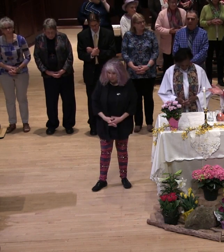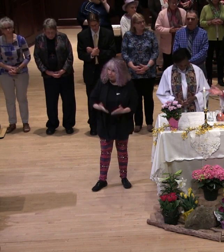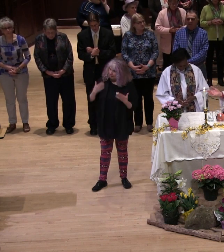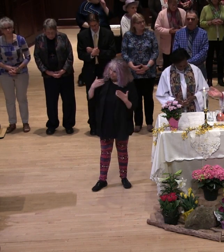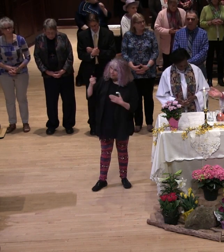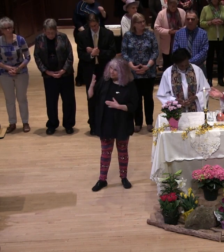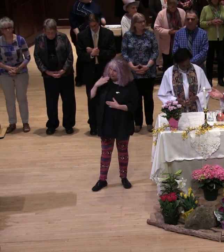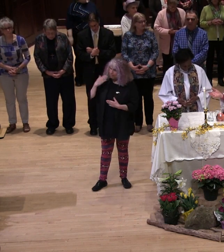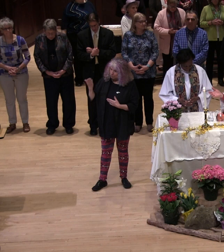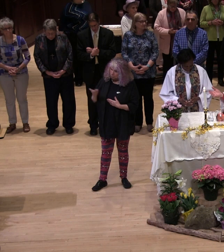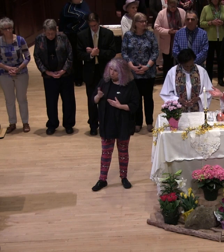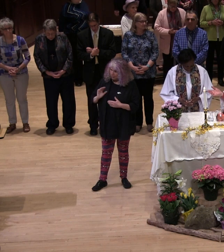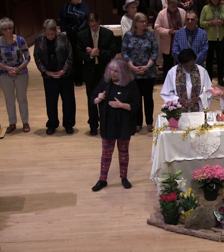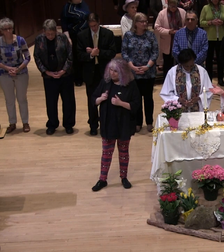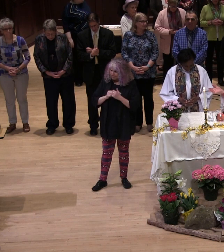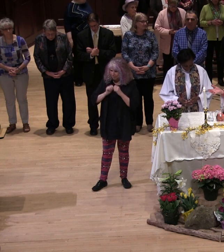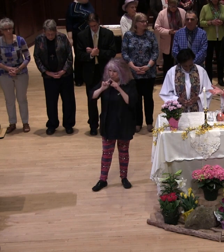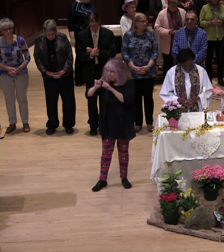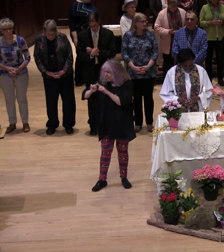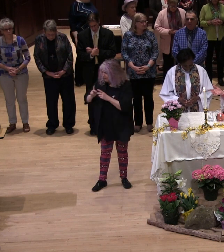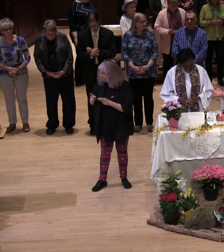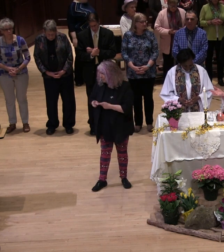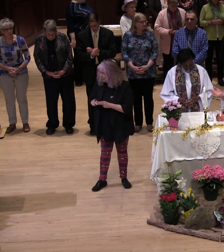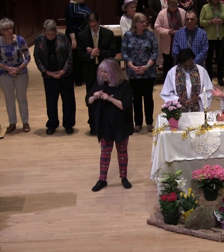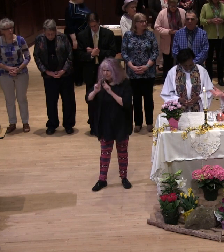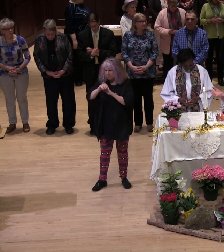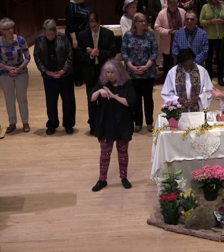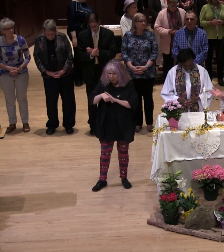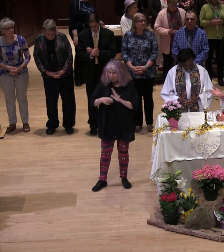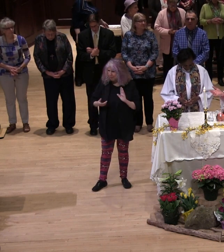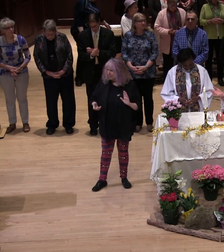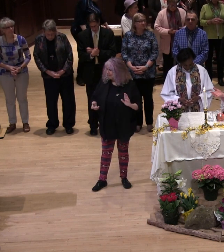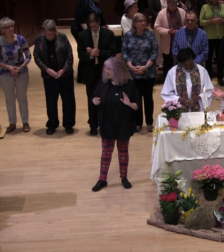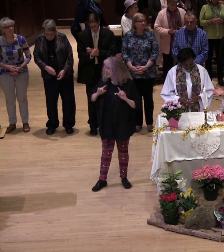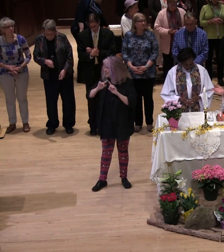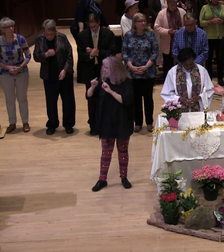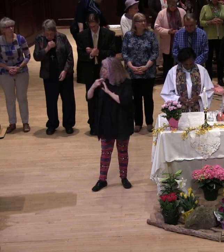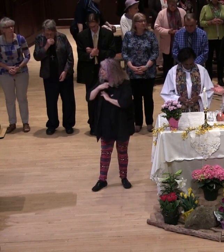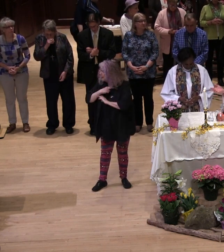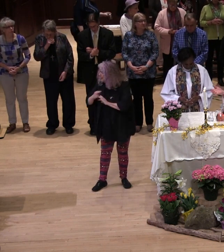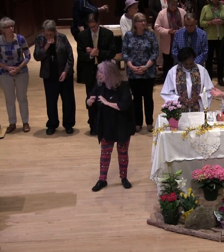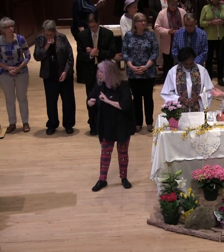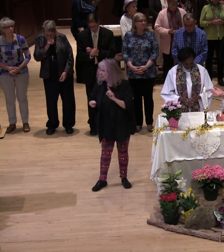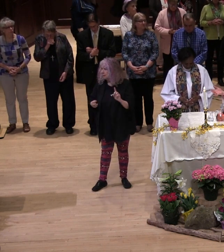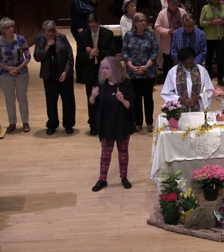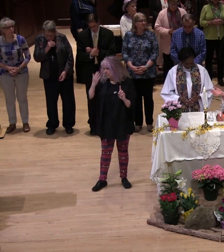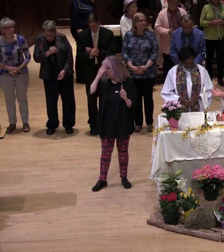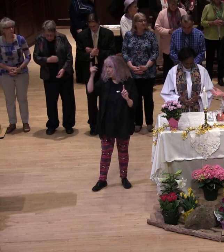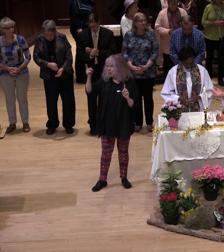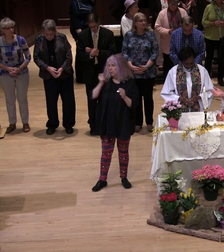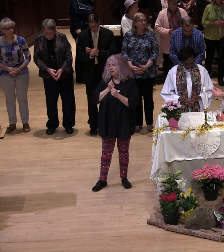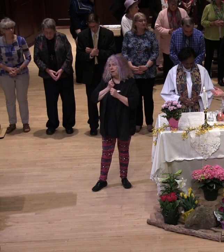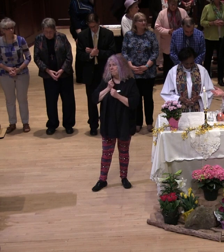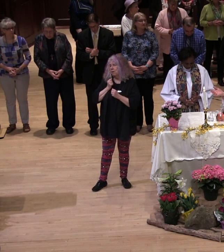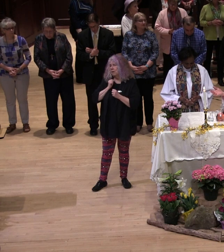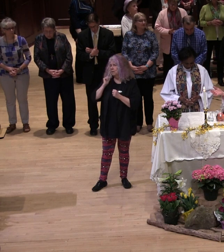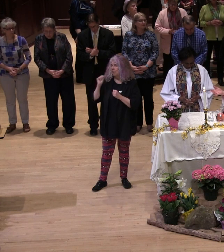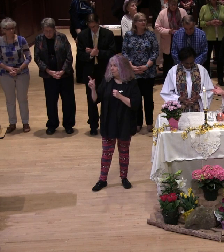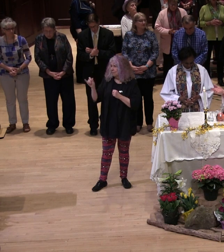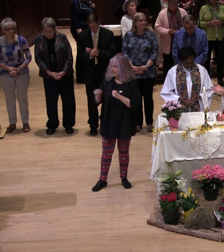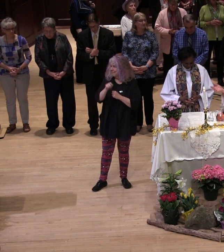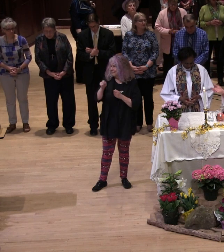Thanks God for bringing us together from so many different places, different backgrounds. We come from different religions, but we know that you love all of us exactly the